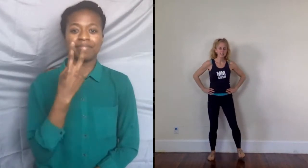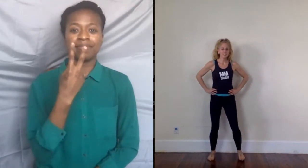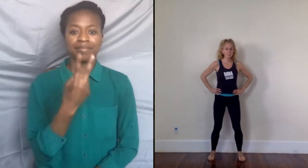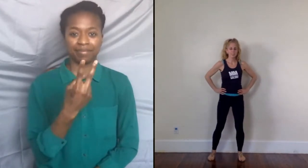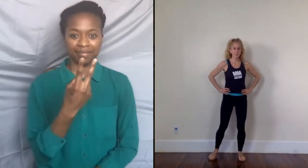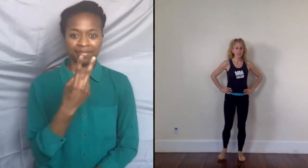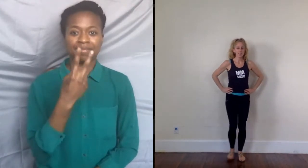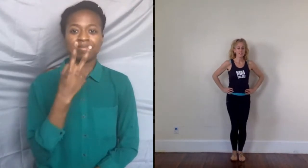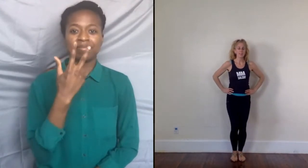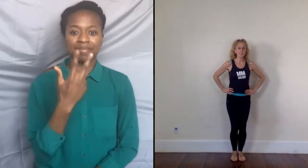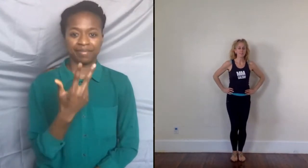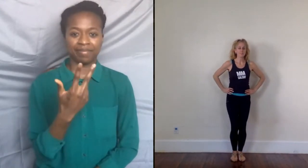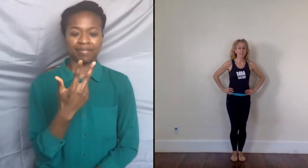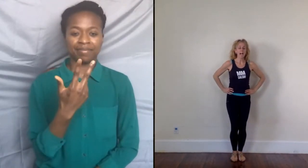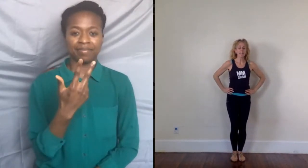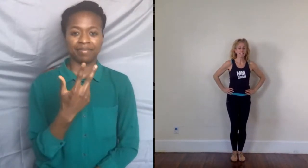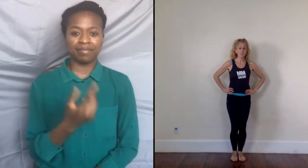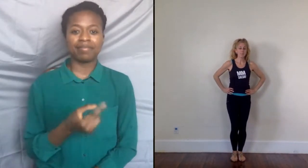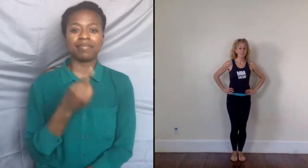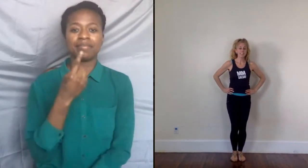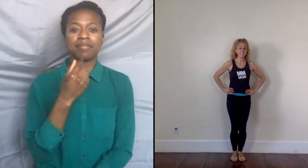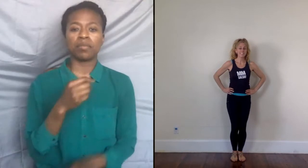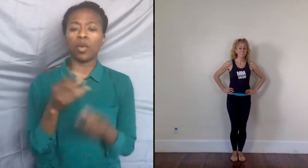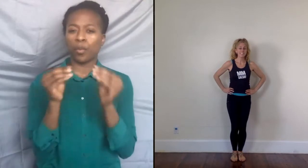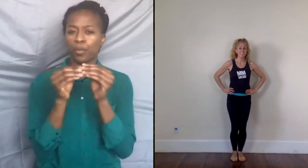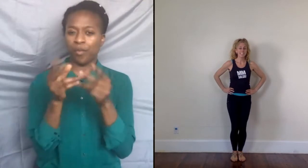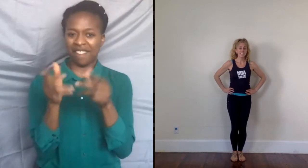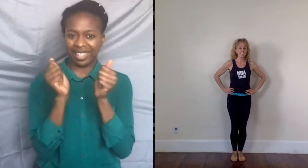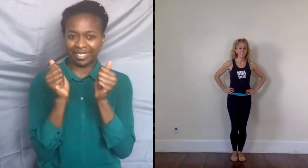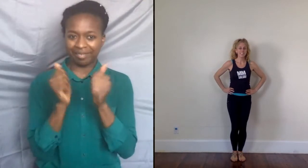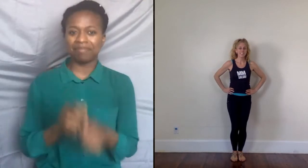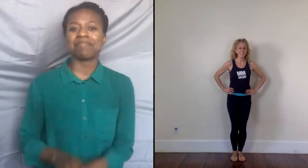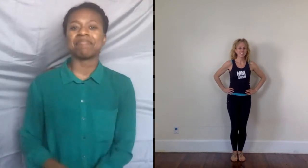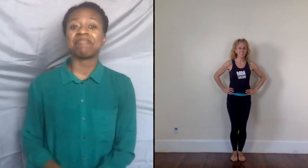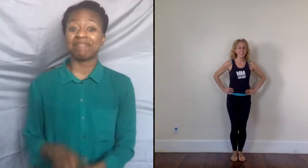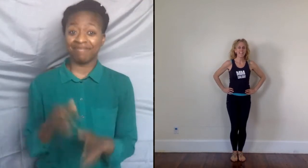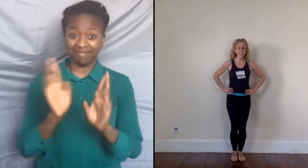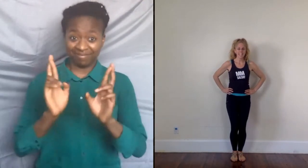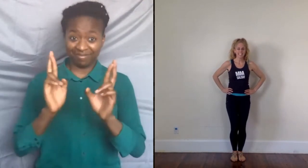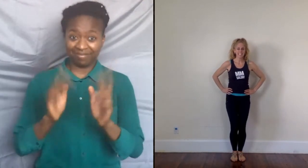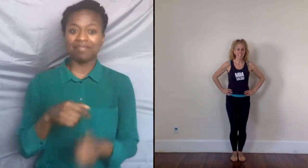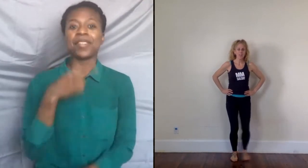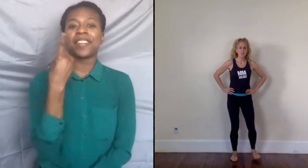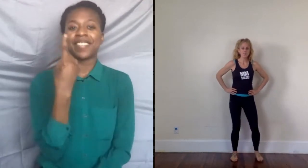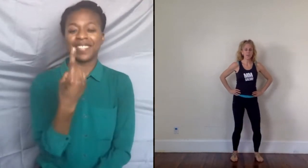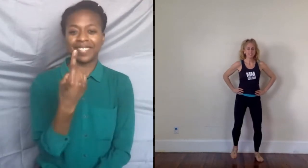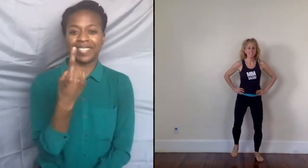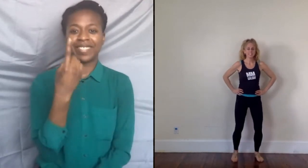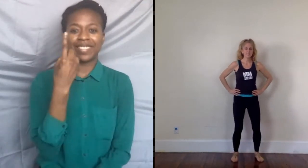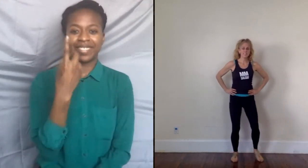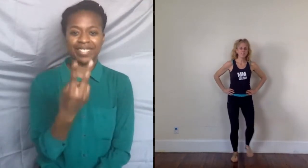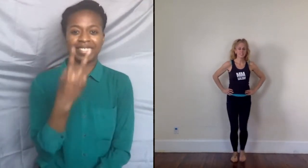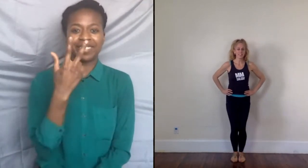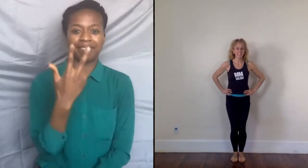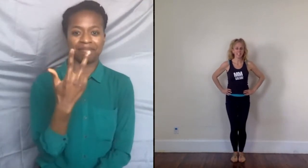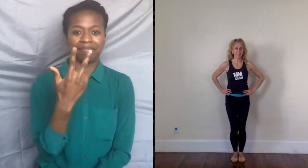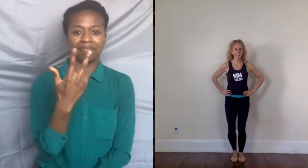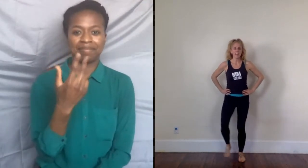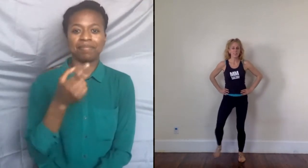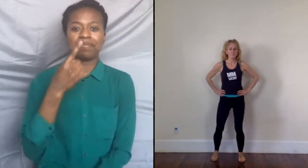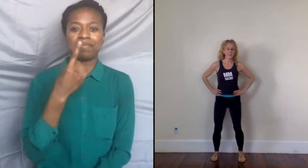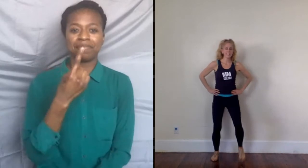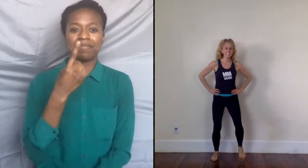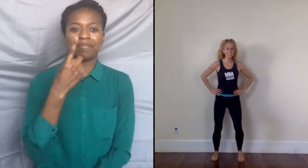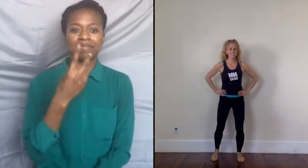out, 2, 3. A little bit faster. Here we go. And 1, 2, 3,